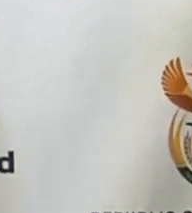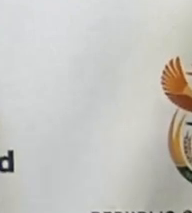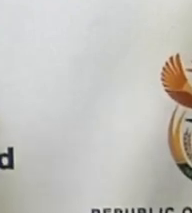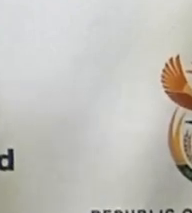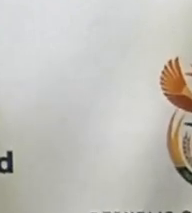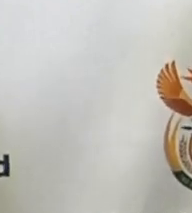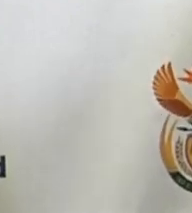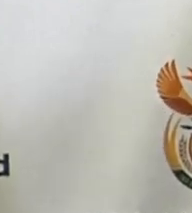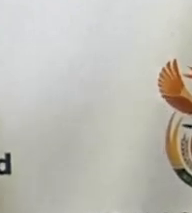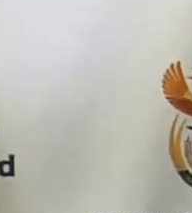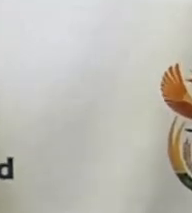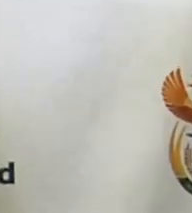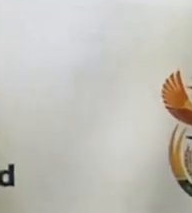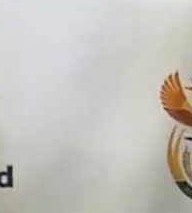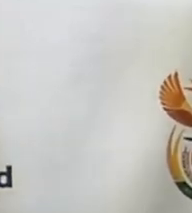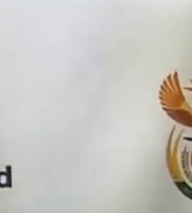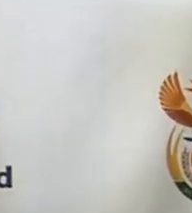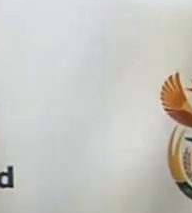rules. That there were no